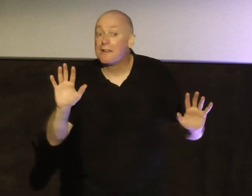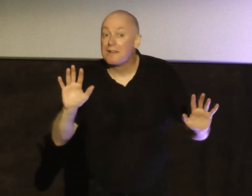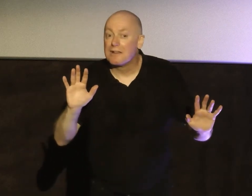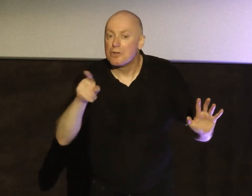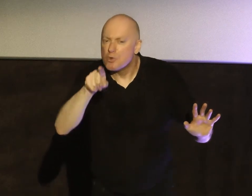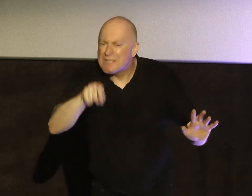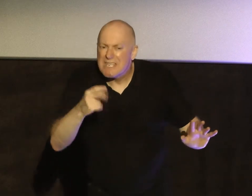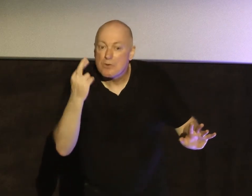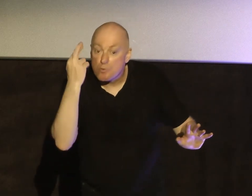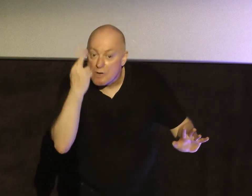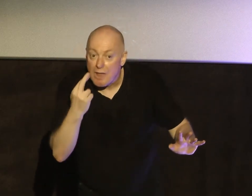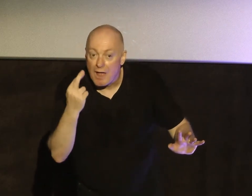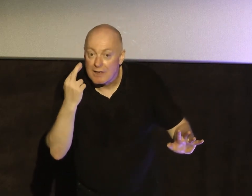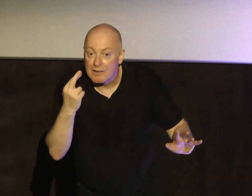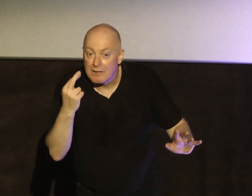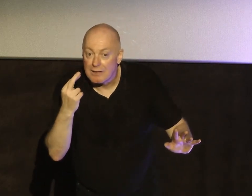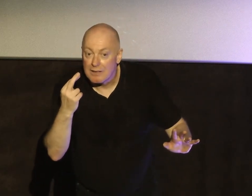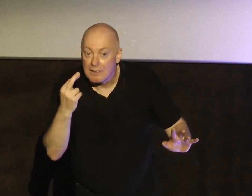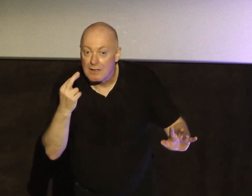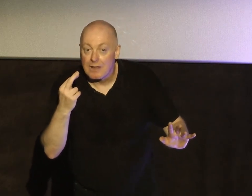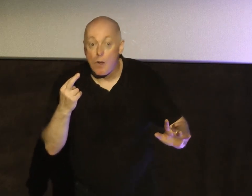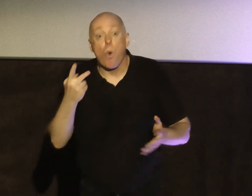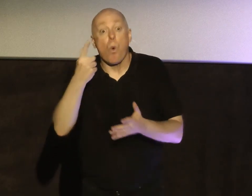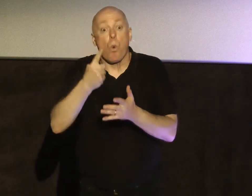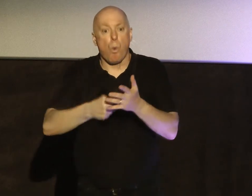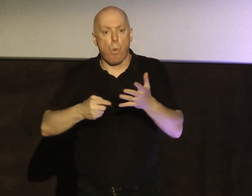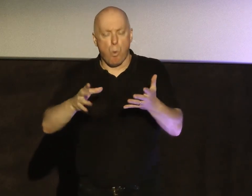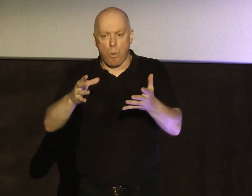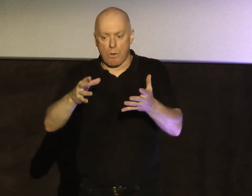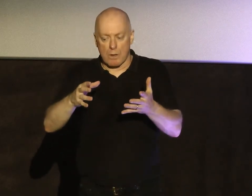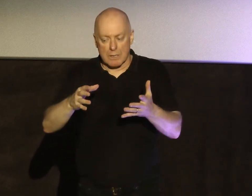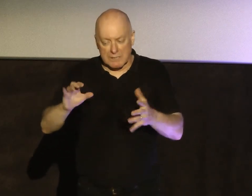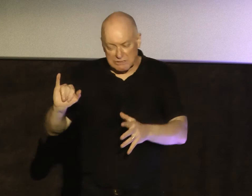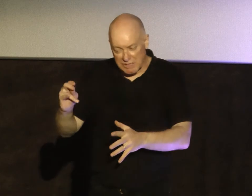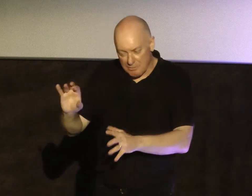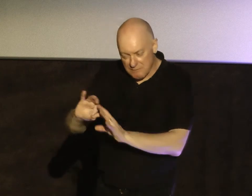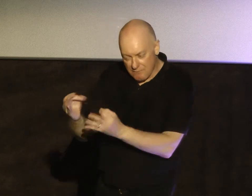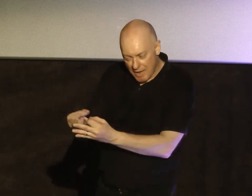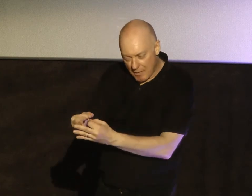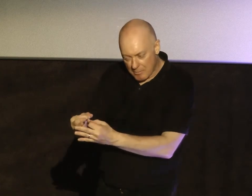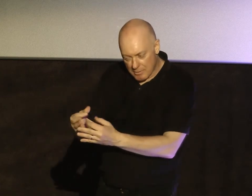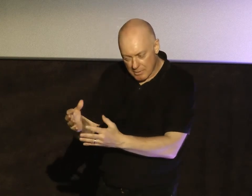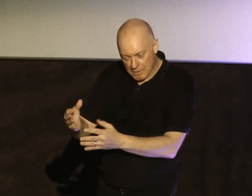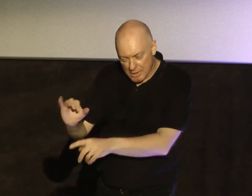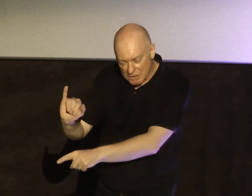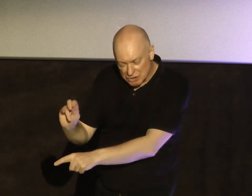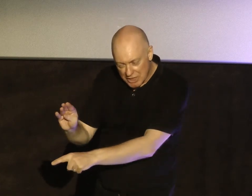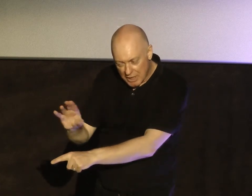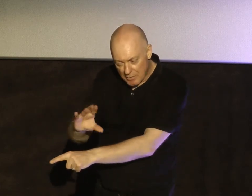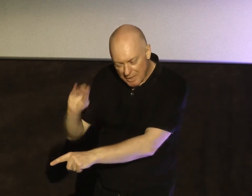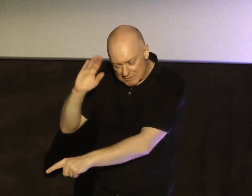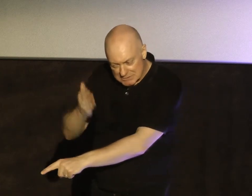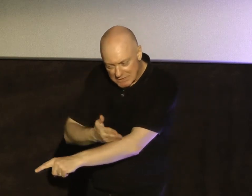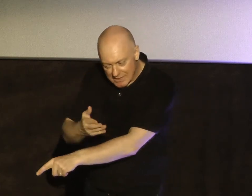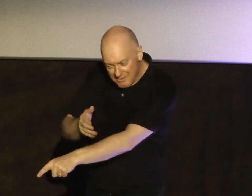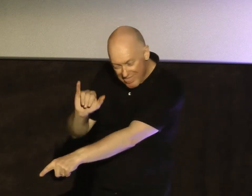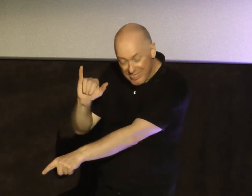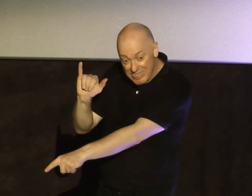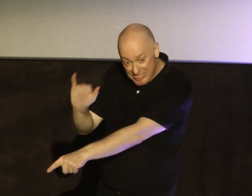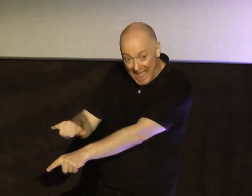see is what has disrupted the relationships in Jacob's family, between Jacob and his sons, and Joseph